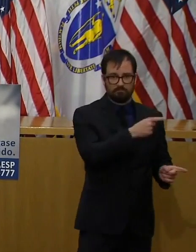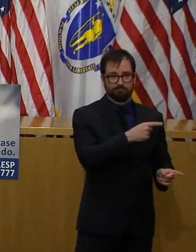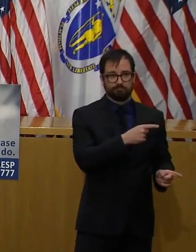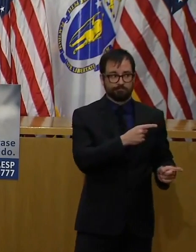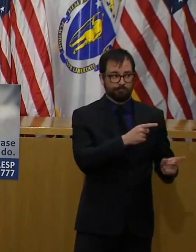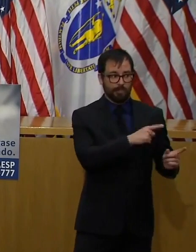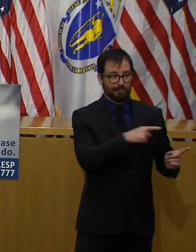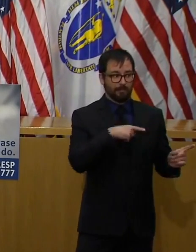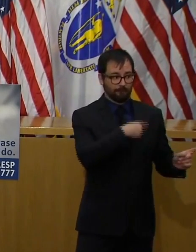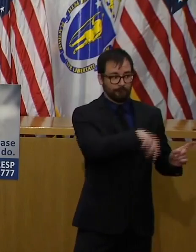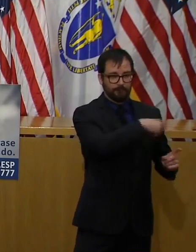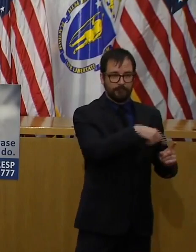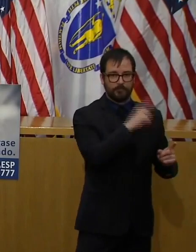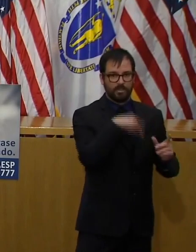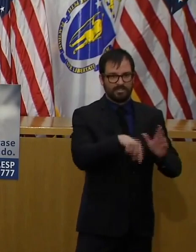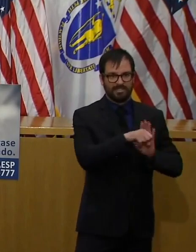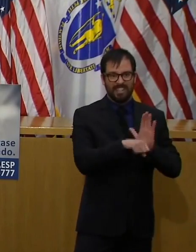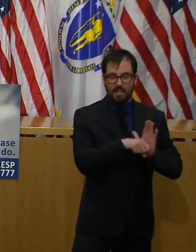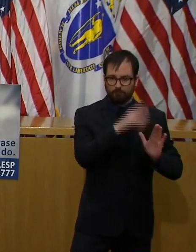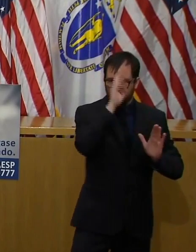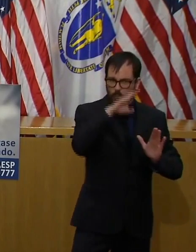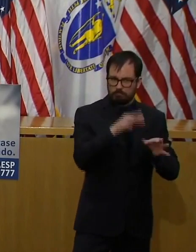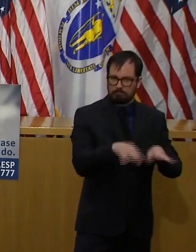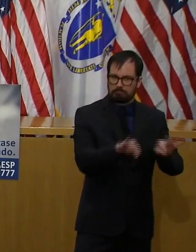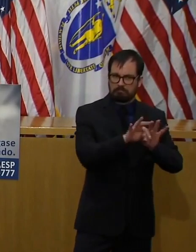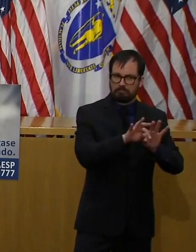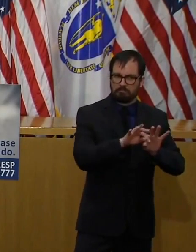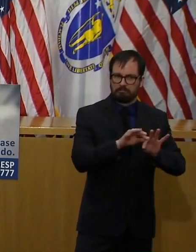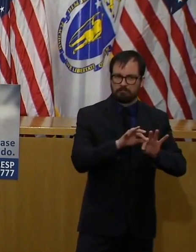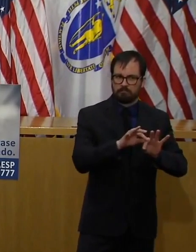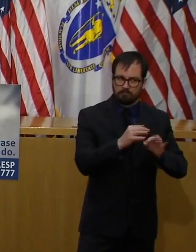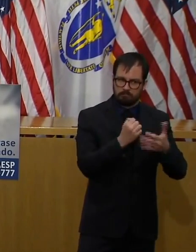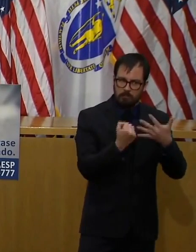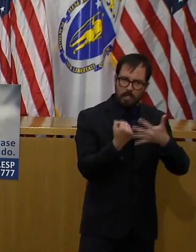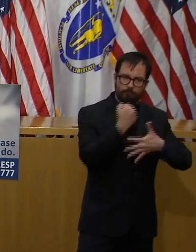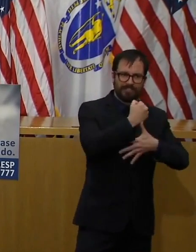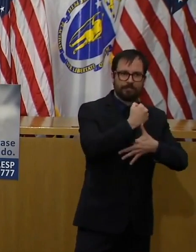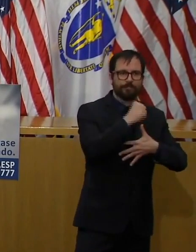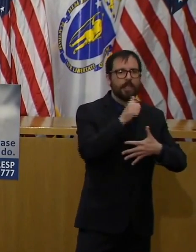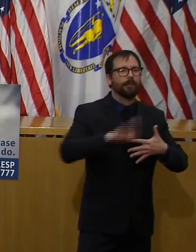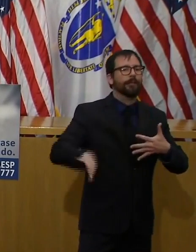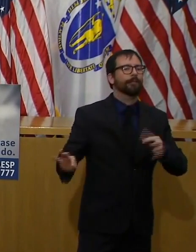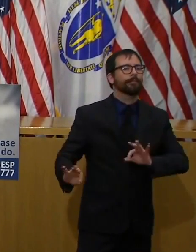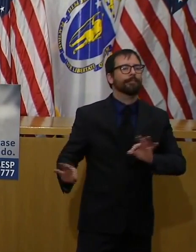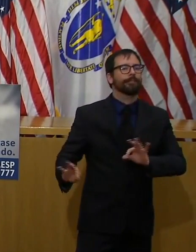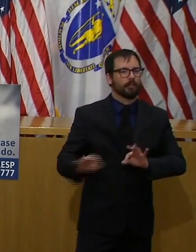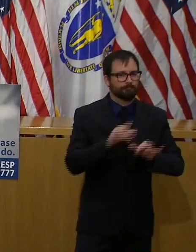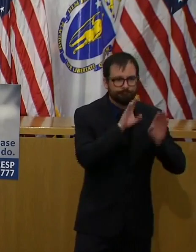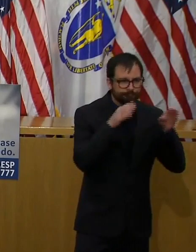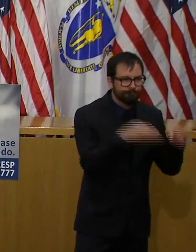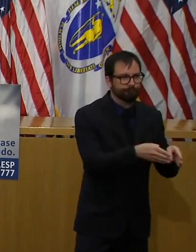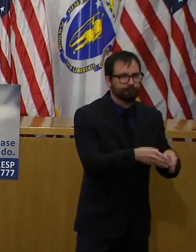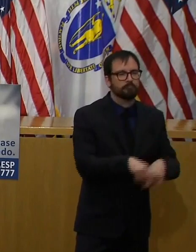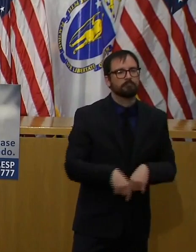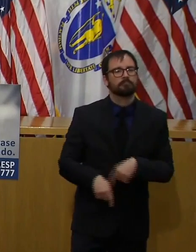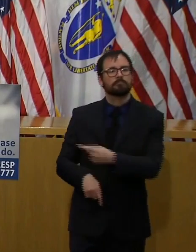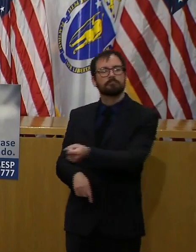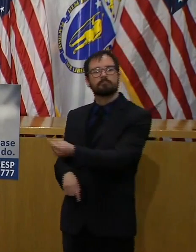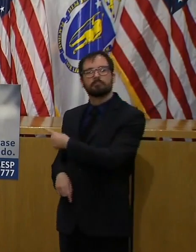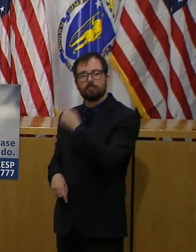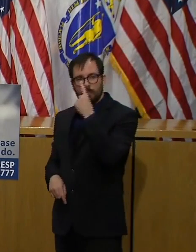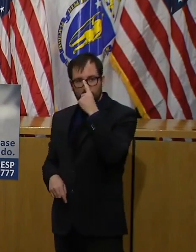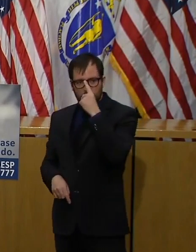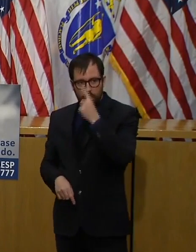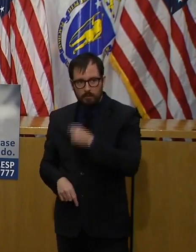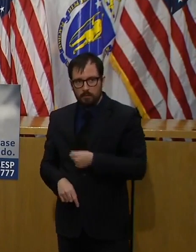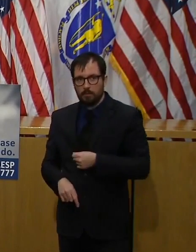think we're probably going to get it. We might get it over the weekend. Are you where you thought we'd be at this point? We talked about the number of beds we have available. Yeah.